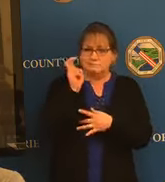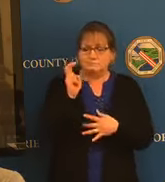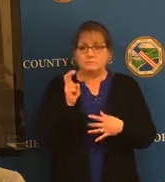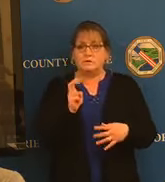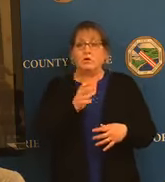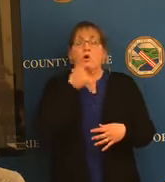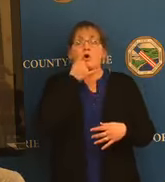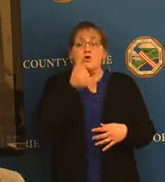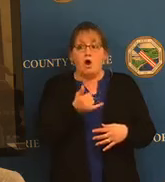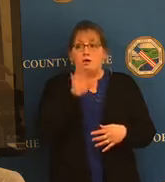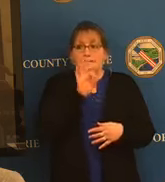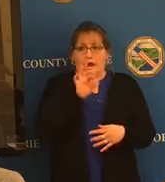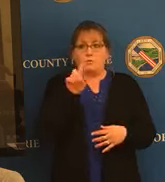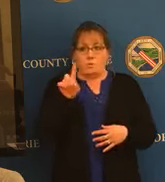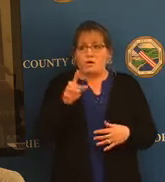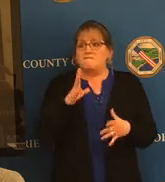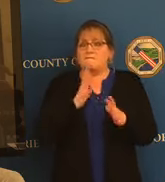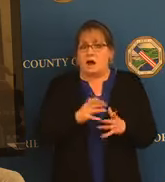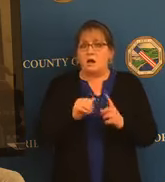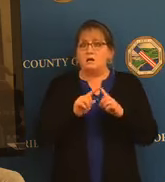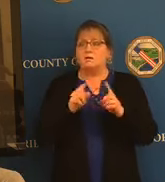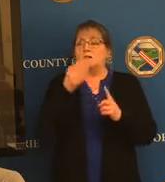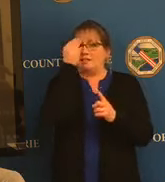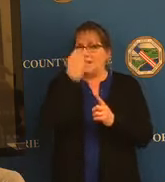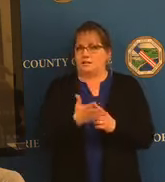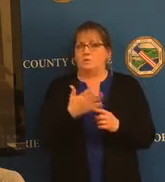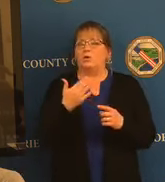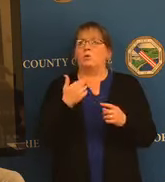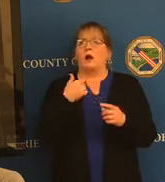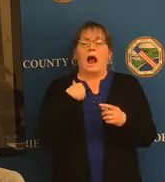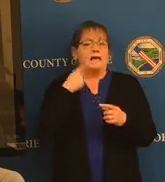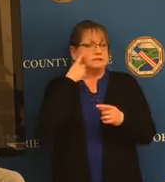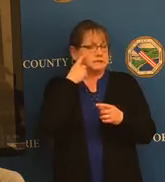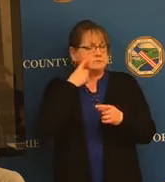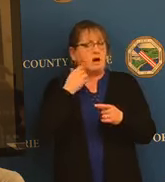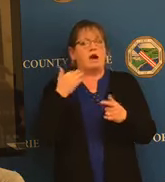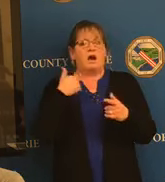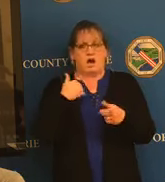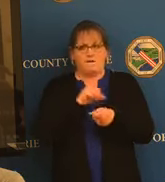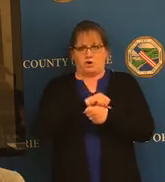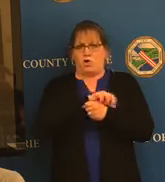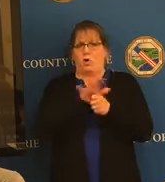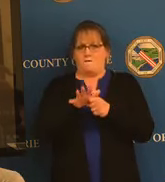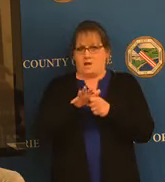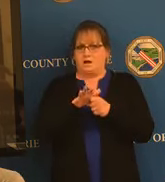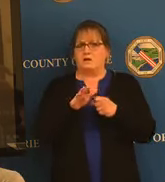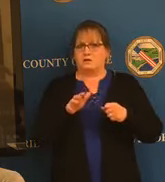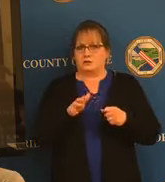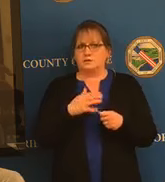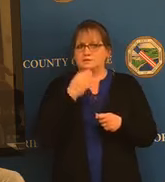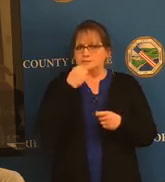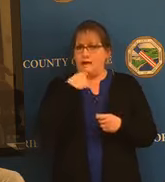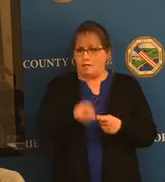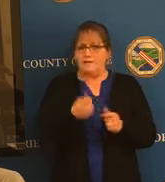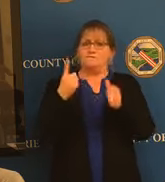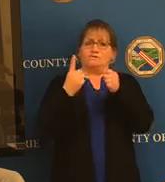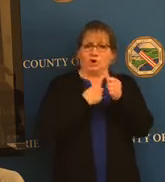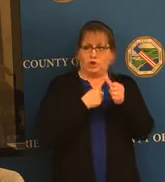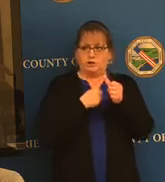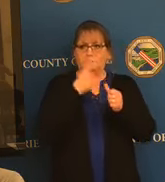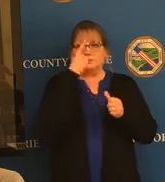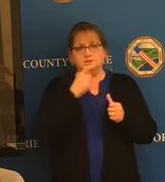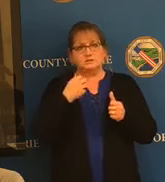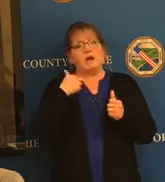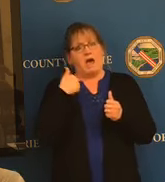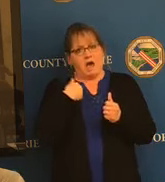911, let them know that you have COVID-19 or you're suspicious that you have COVID-19 because you have the